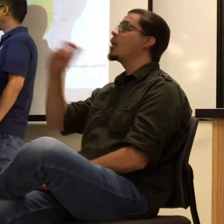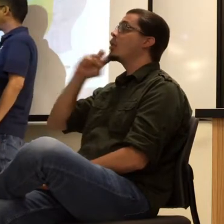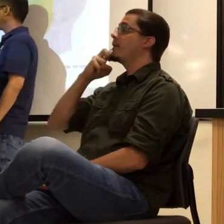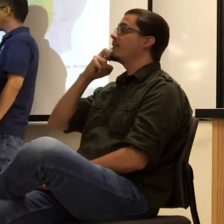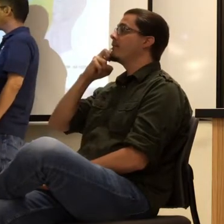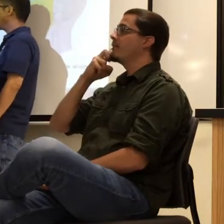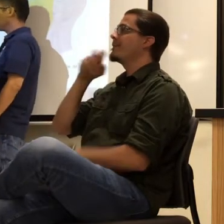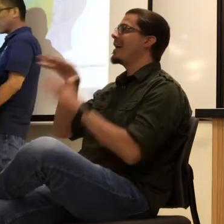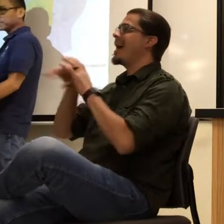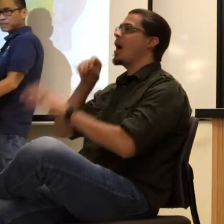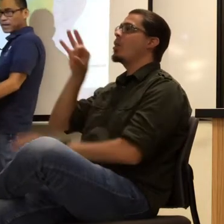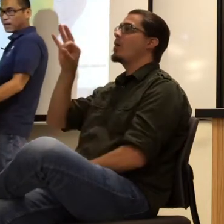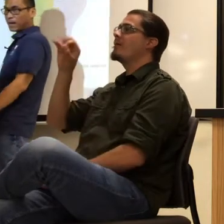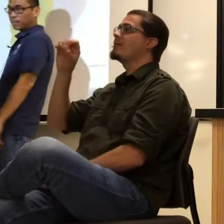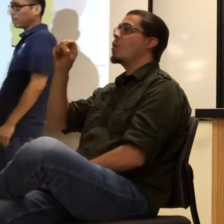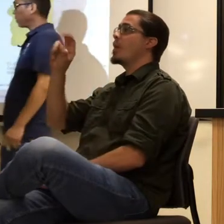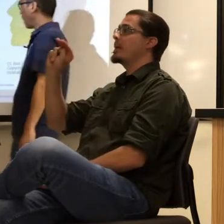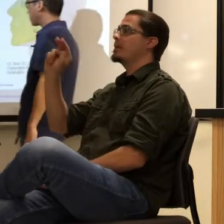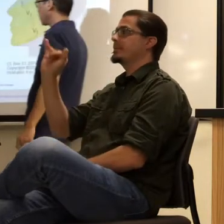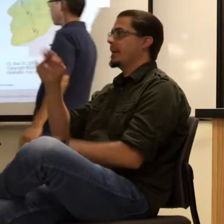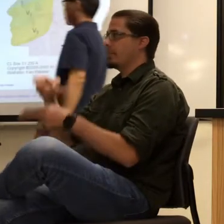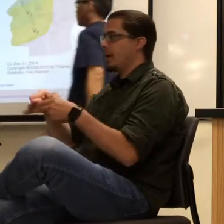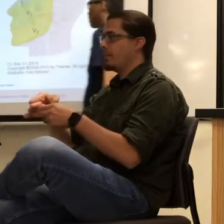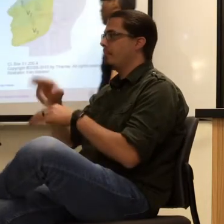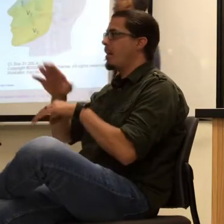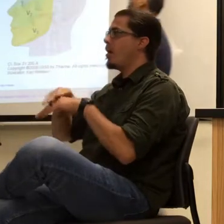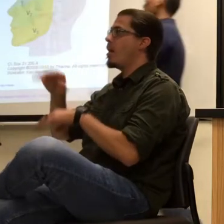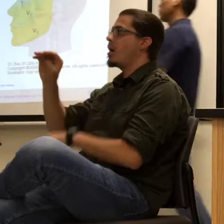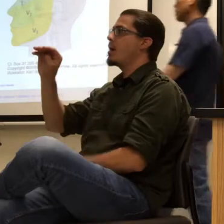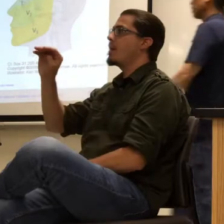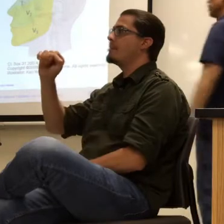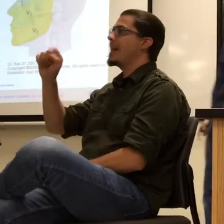the foramen of, has the same name, on maxillary.